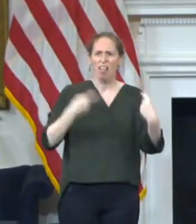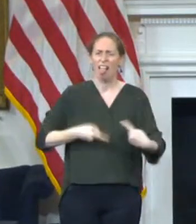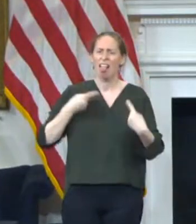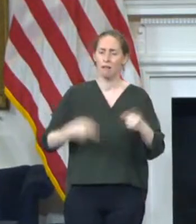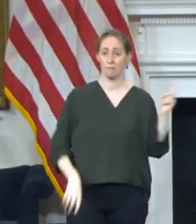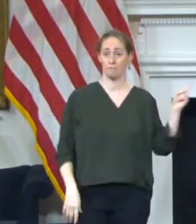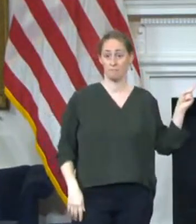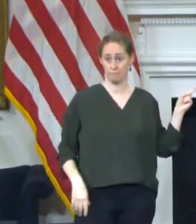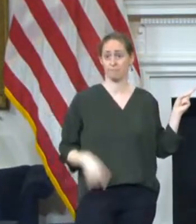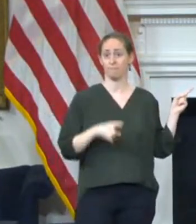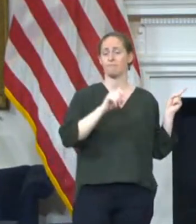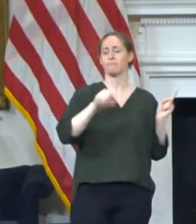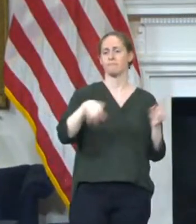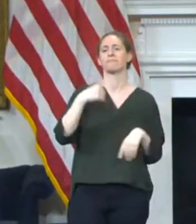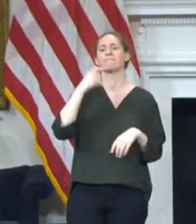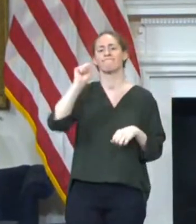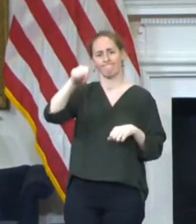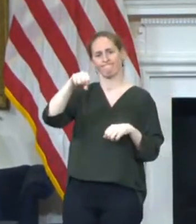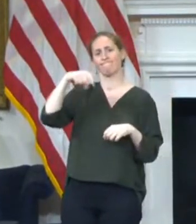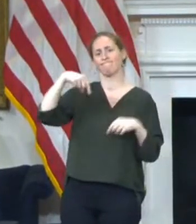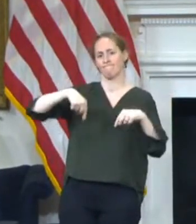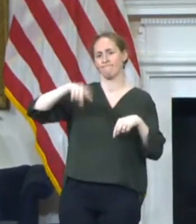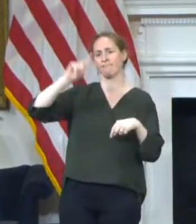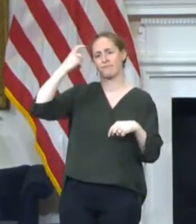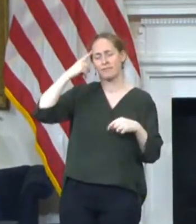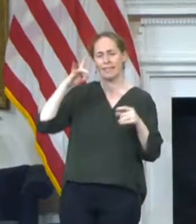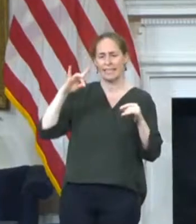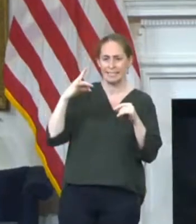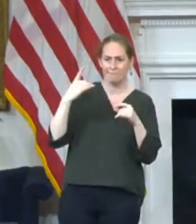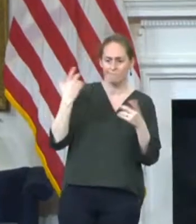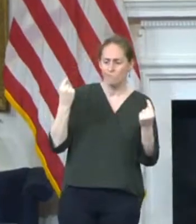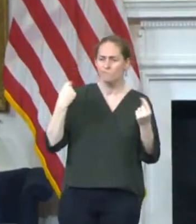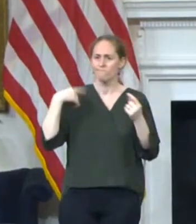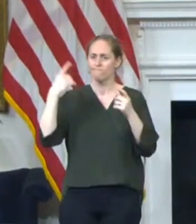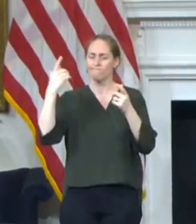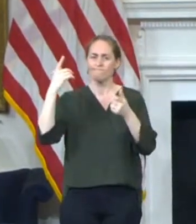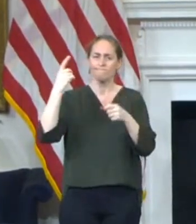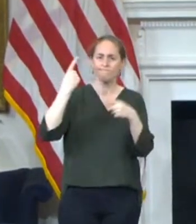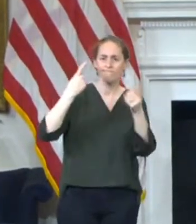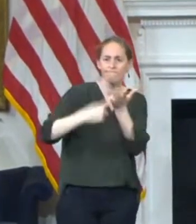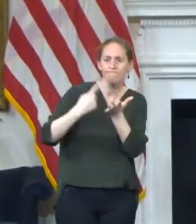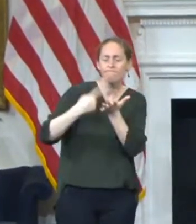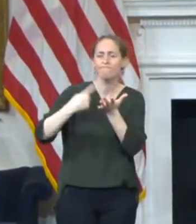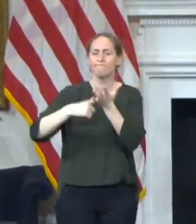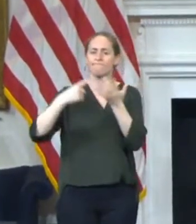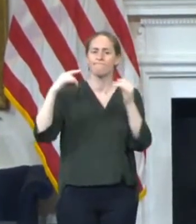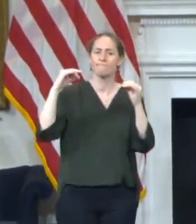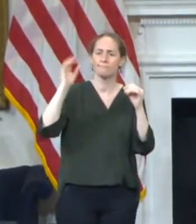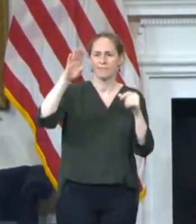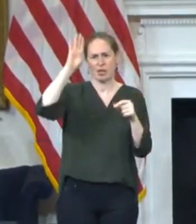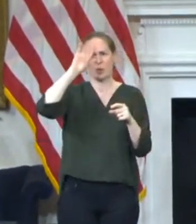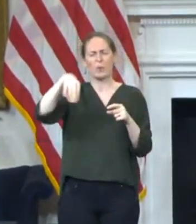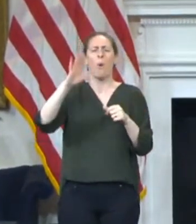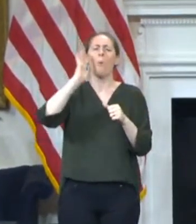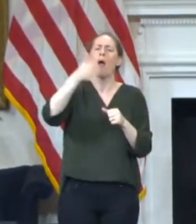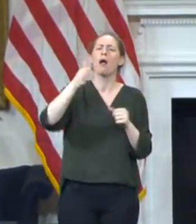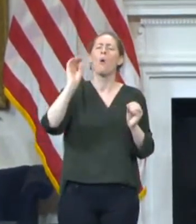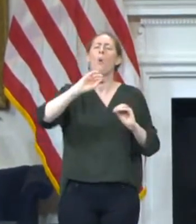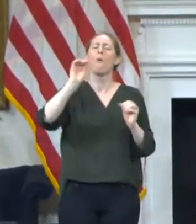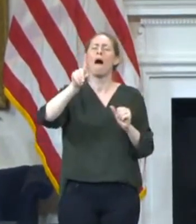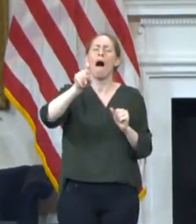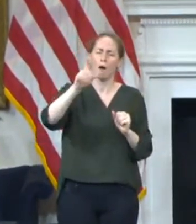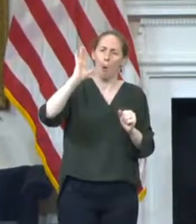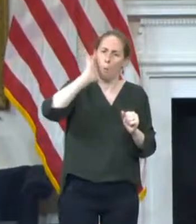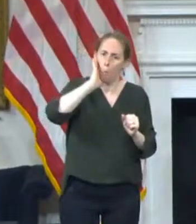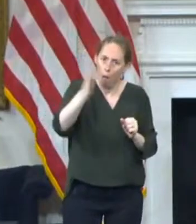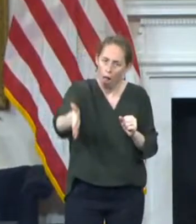months ago to chair a mental health task force, and they are meeting with stakeholders and people throughout the government to talk about. There's no question. We're